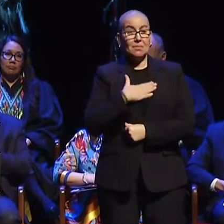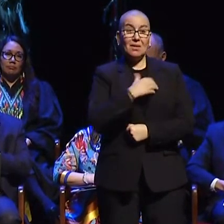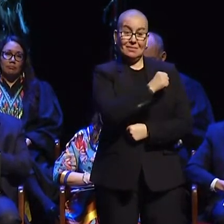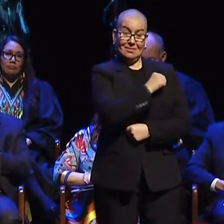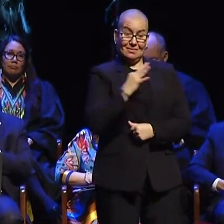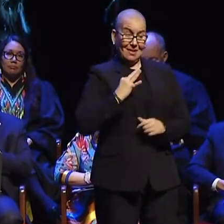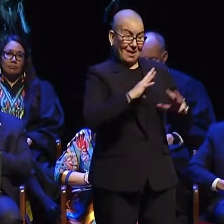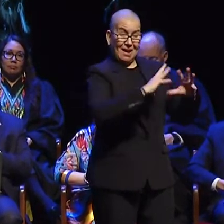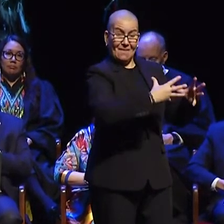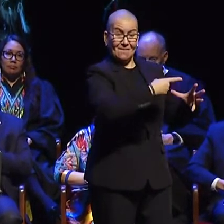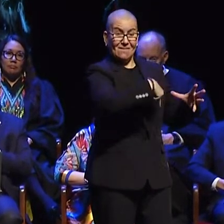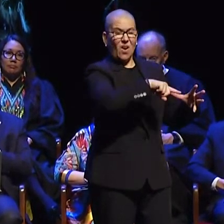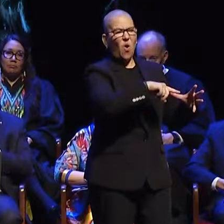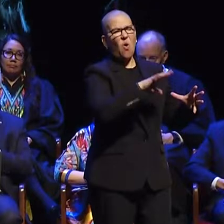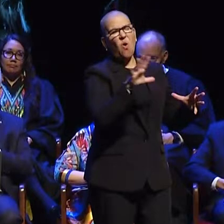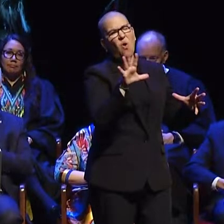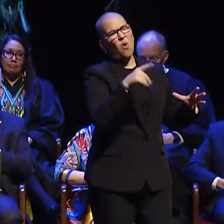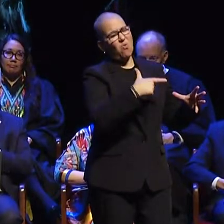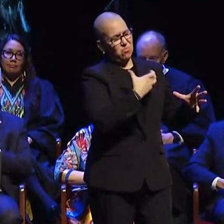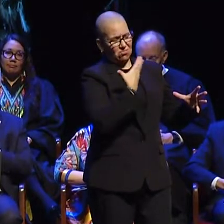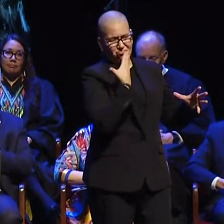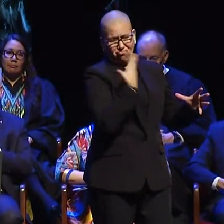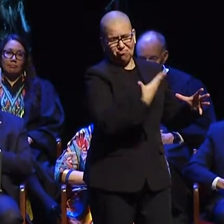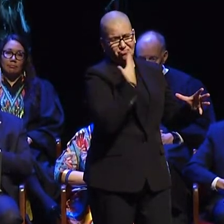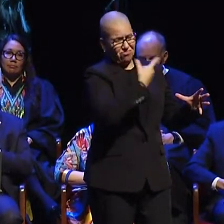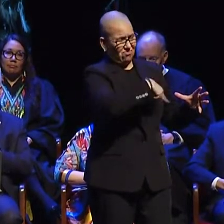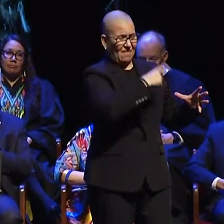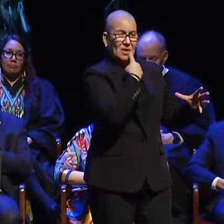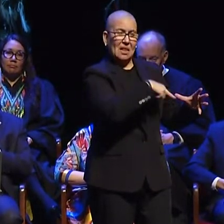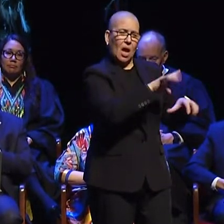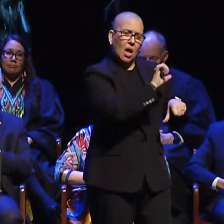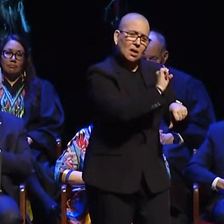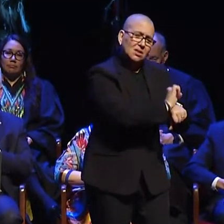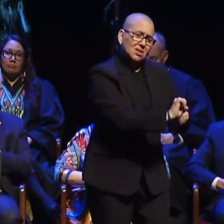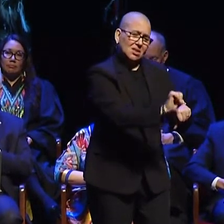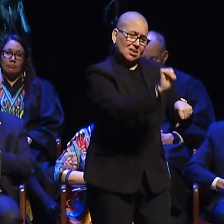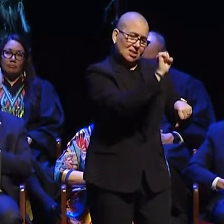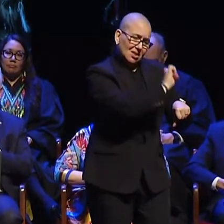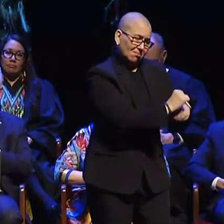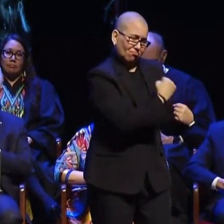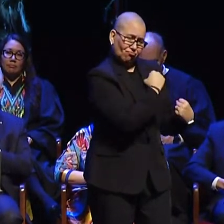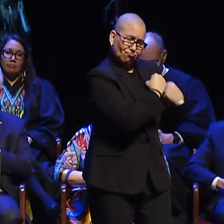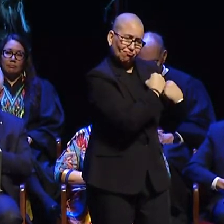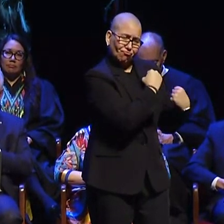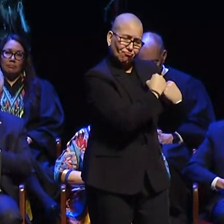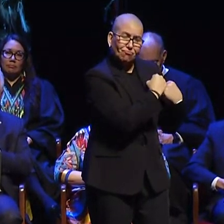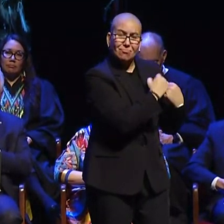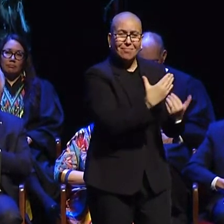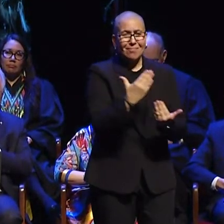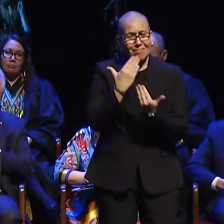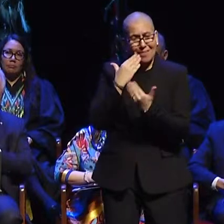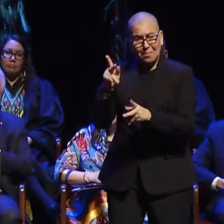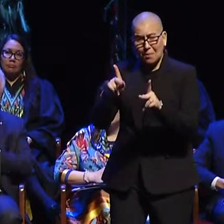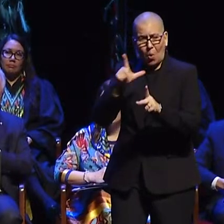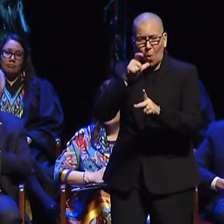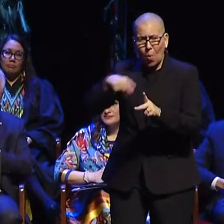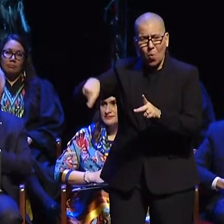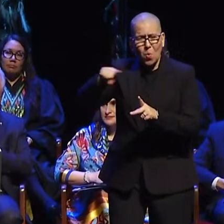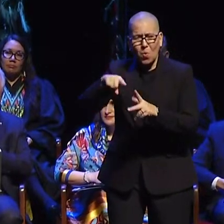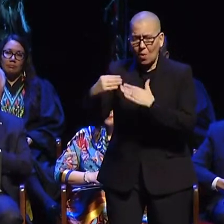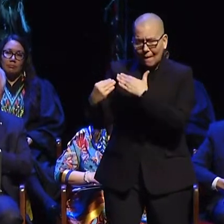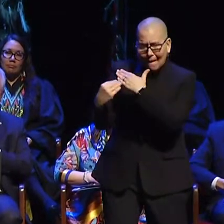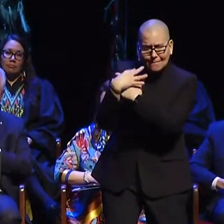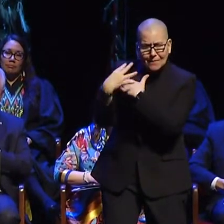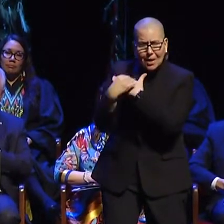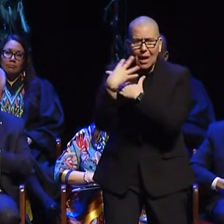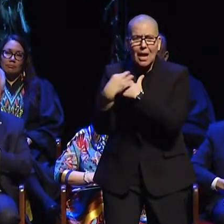people to work with. I am so honored by my colleagues. I want to thank the people who helped me and guided me and gave me advice along the